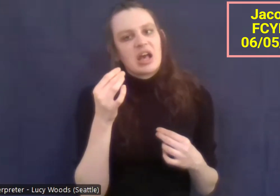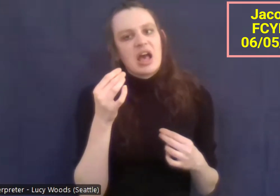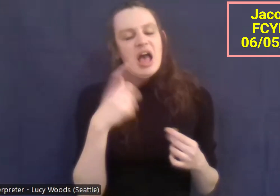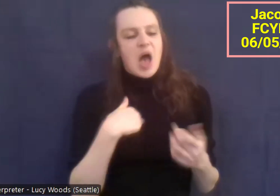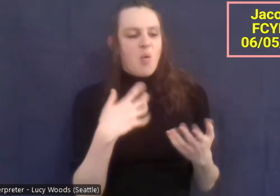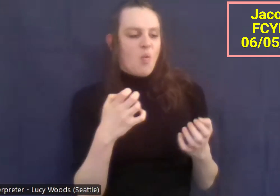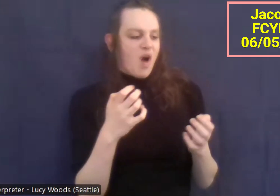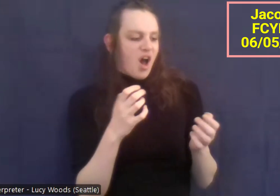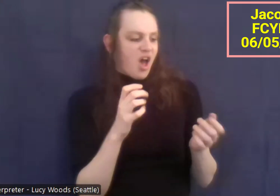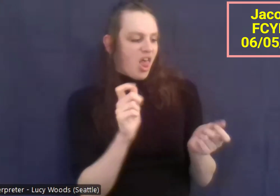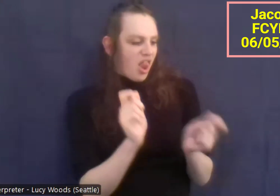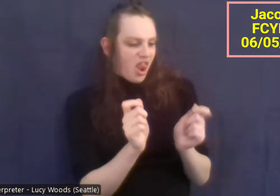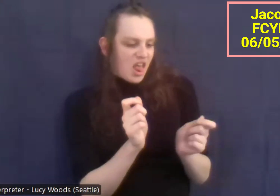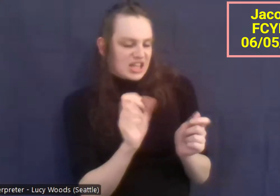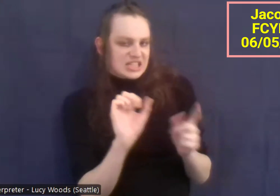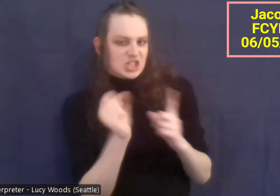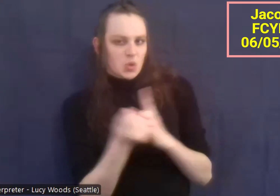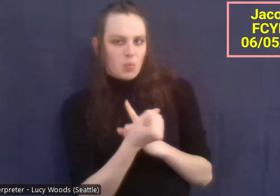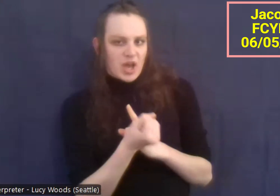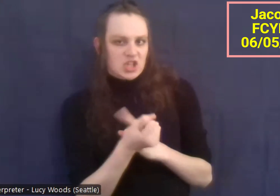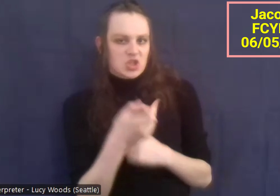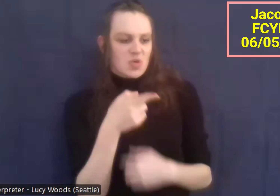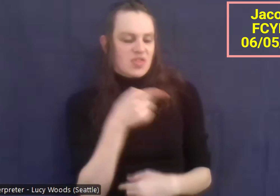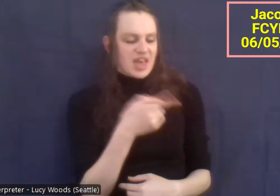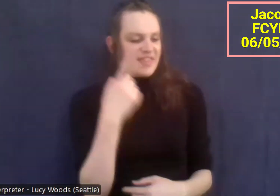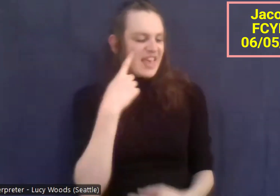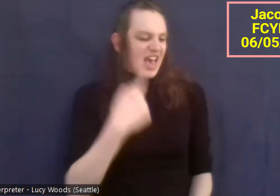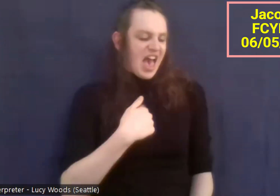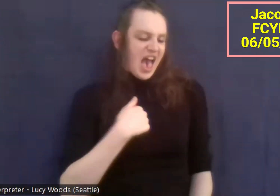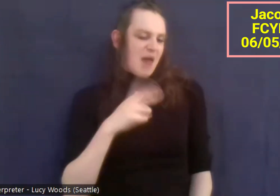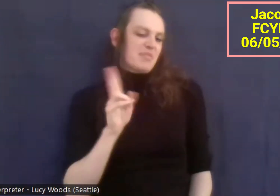the situation to make them think I'm the victim and